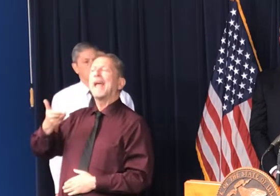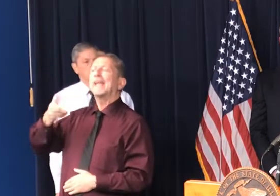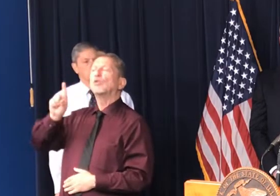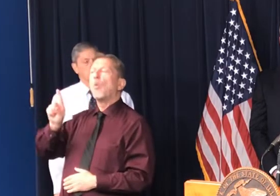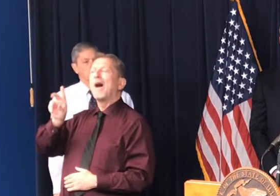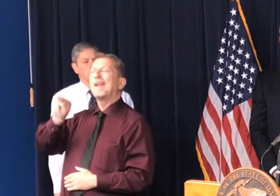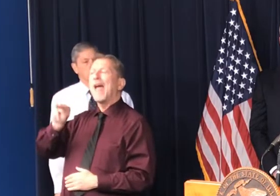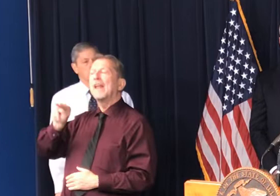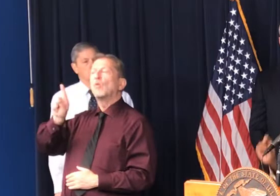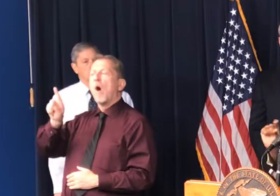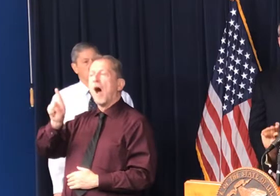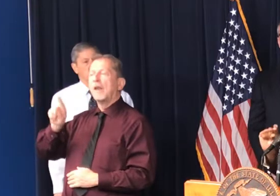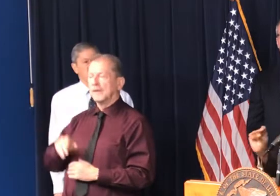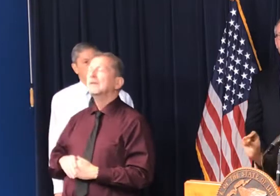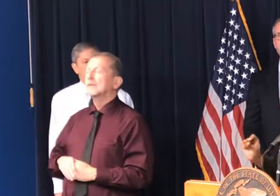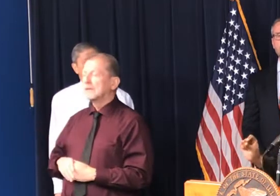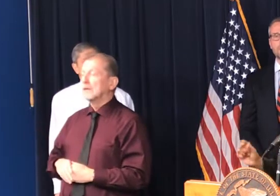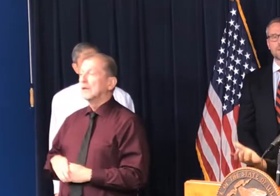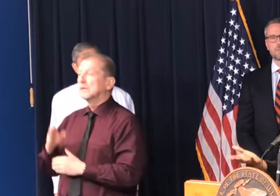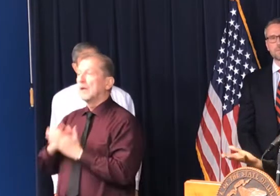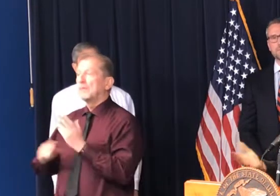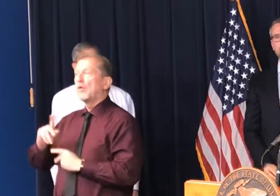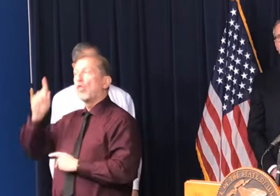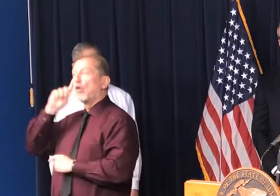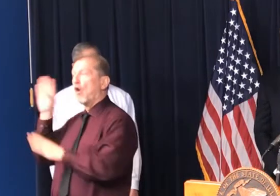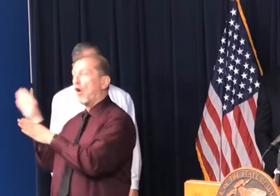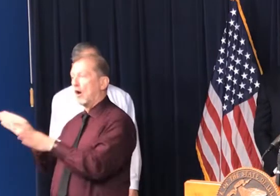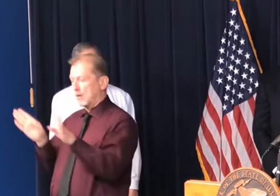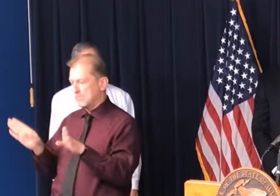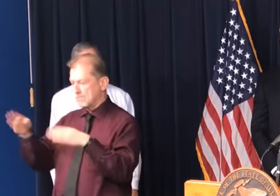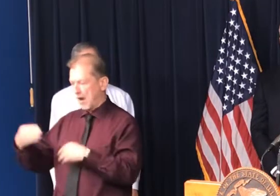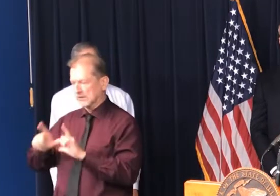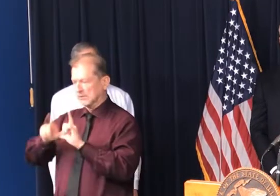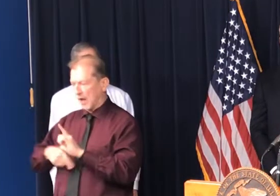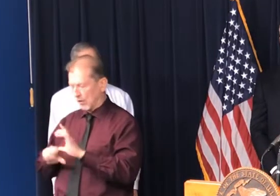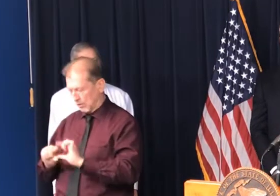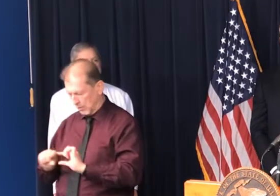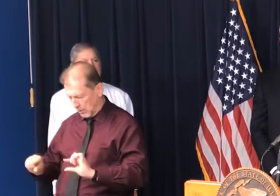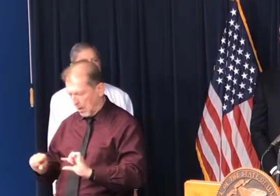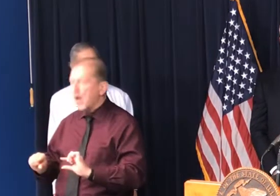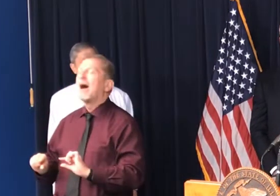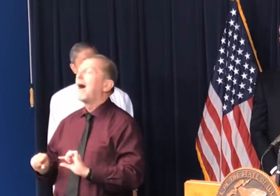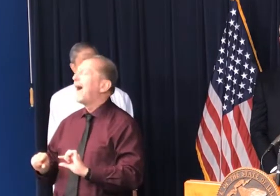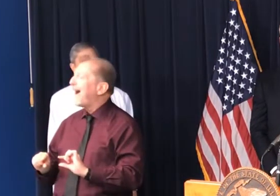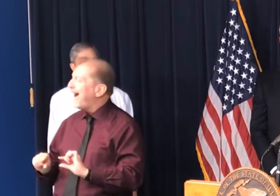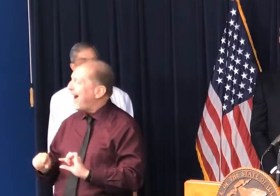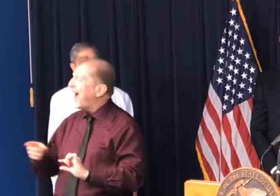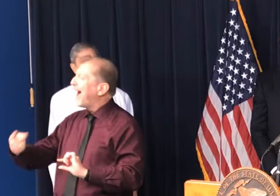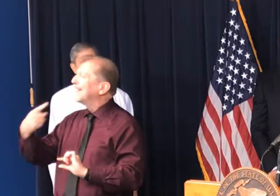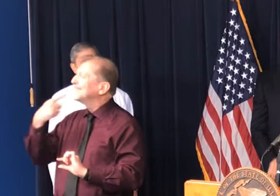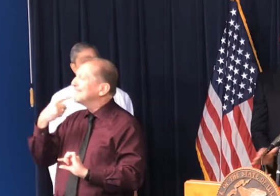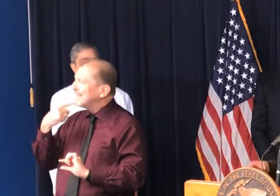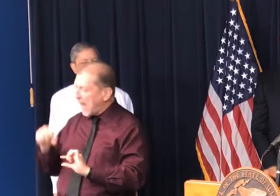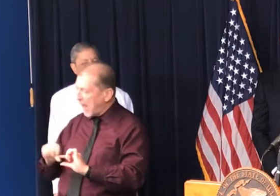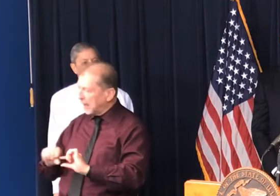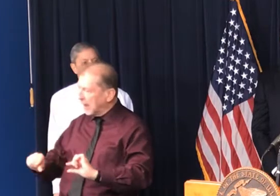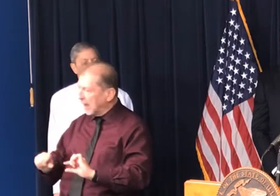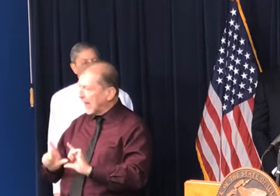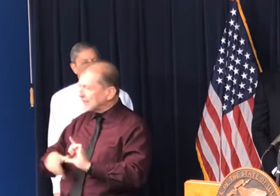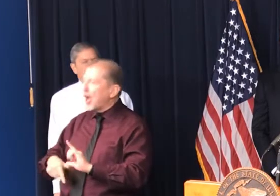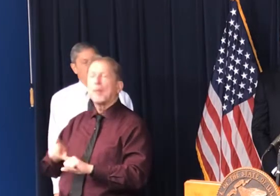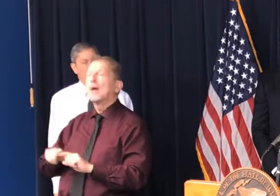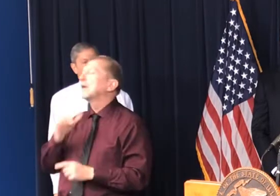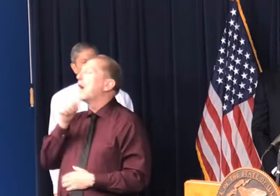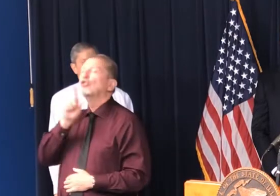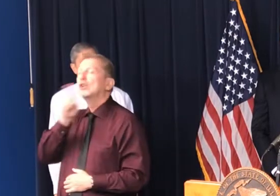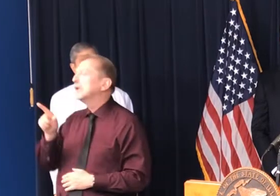been given expired, what on the box maybe it was expired, it has already undergone testing and been approved to have